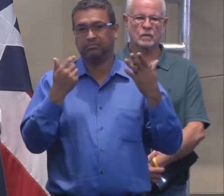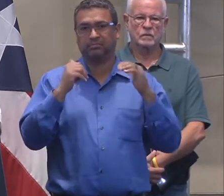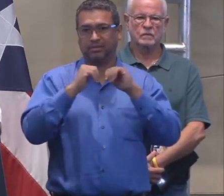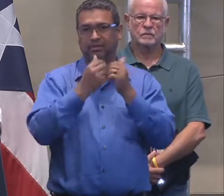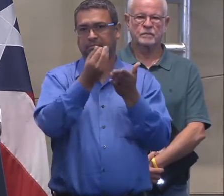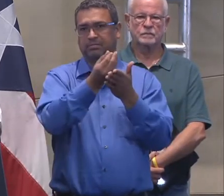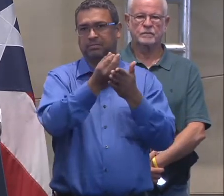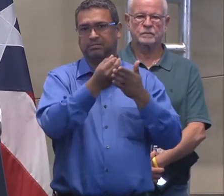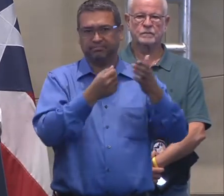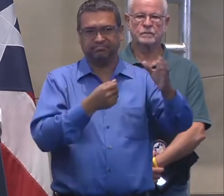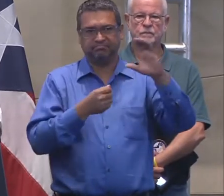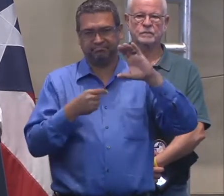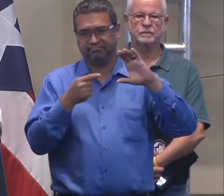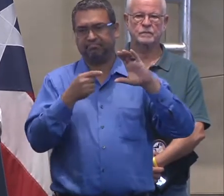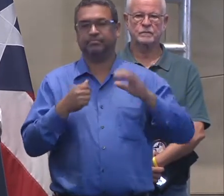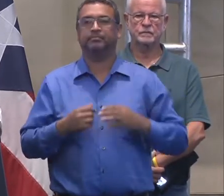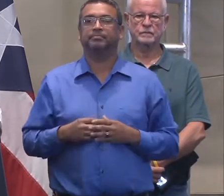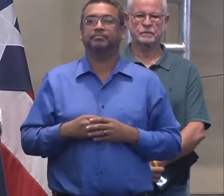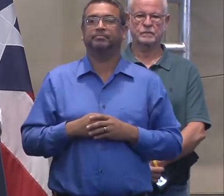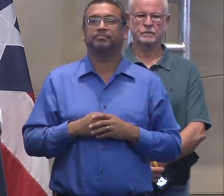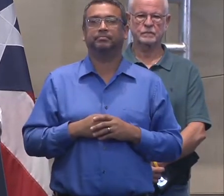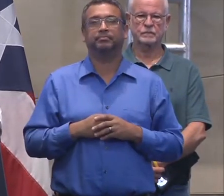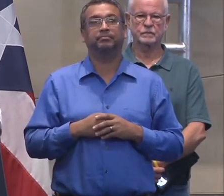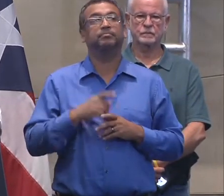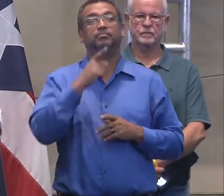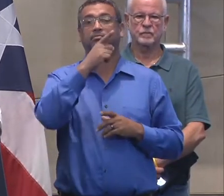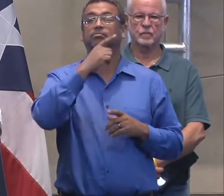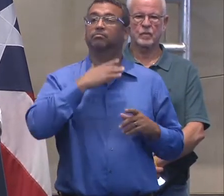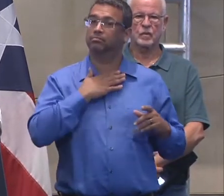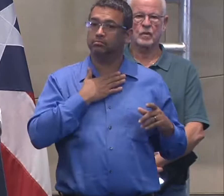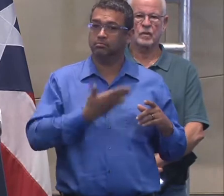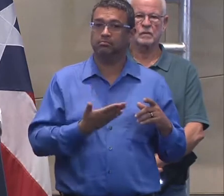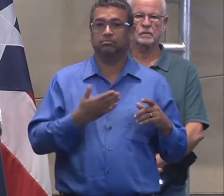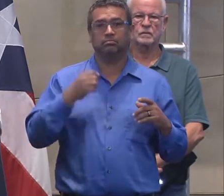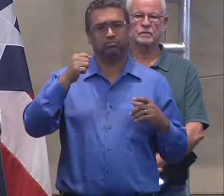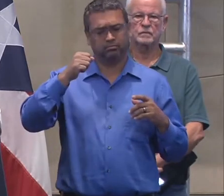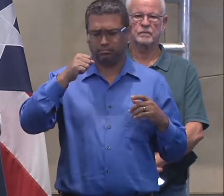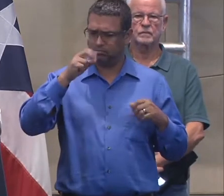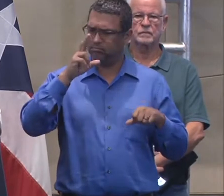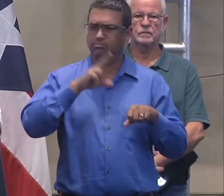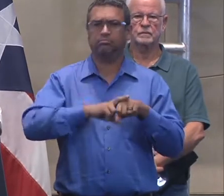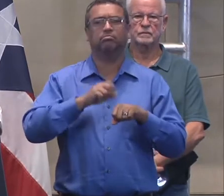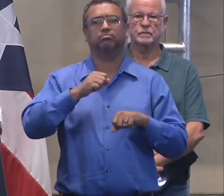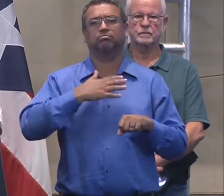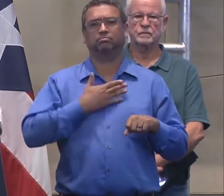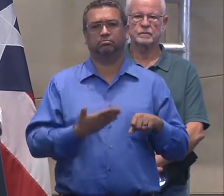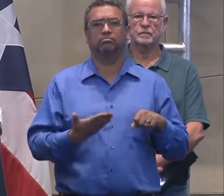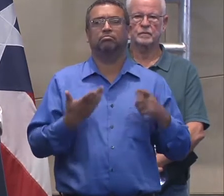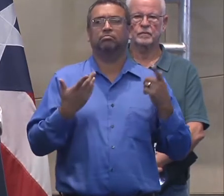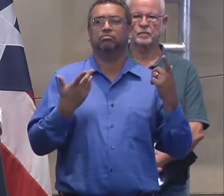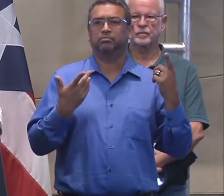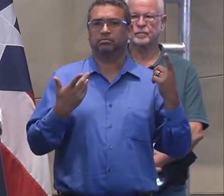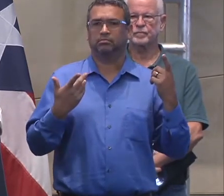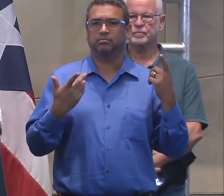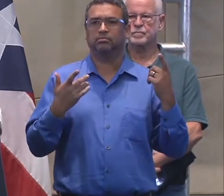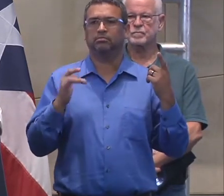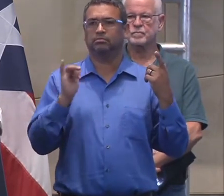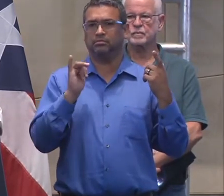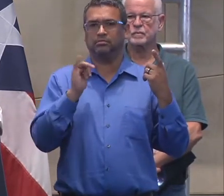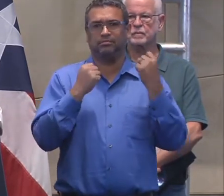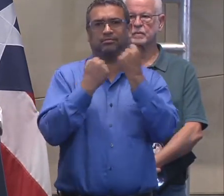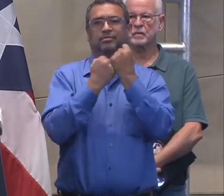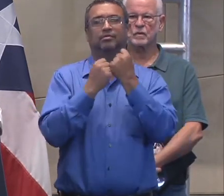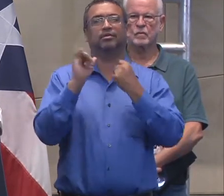he reiterated his commitment to lead in this effort, to be a voice when Congress